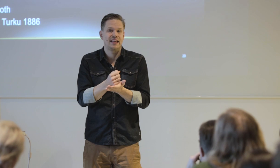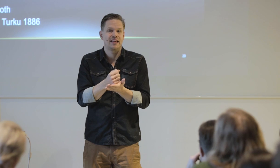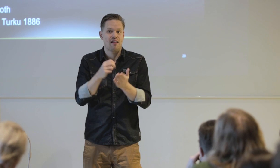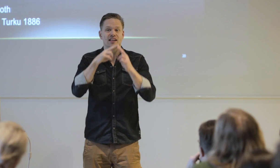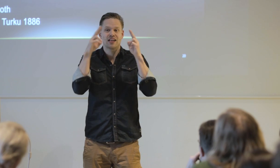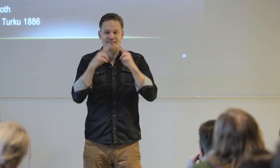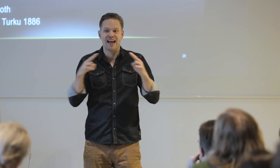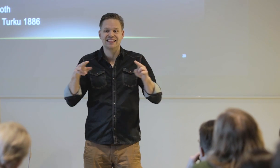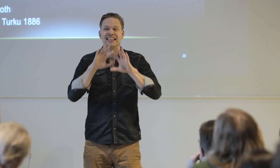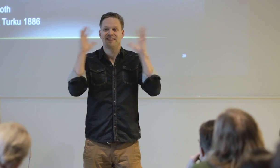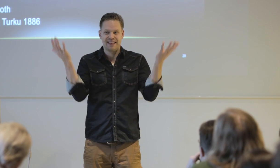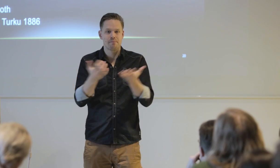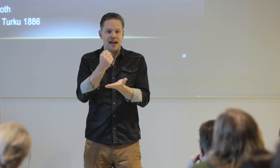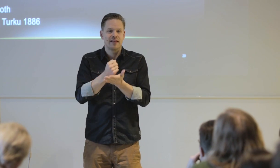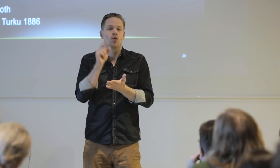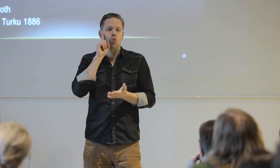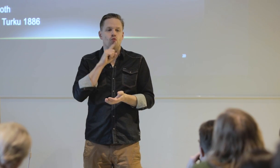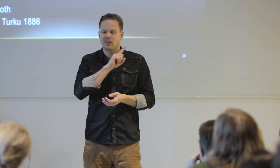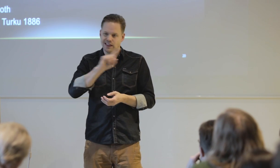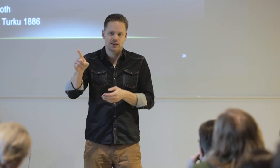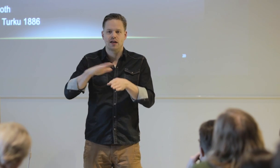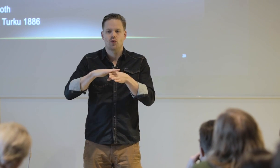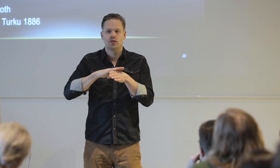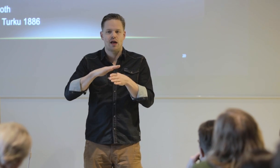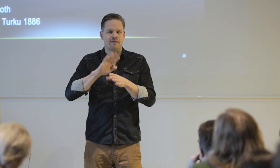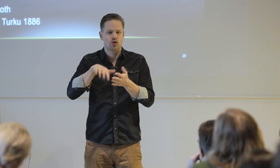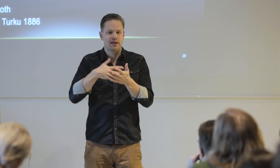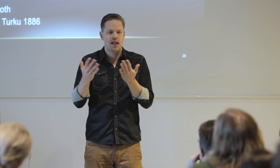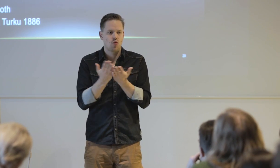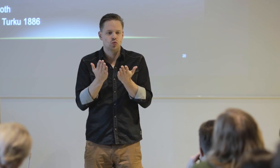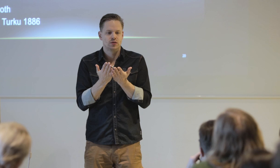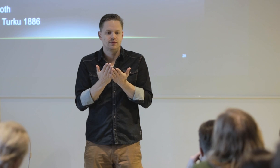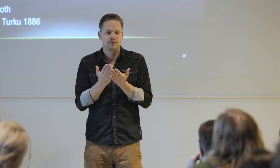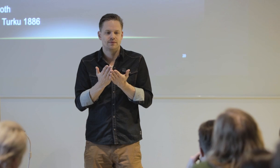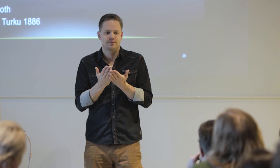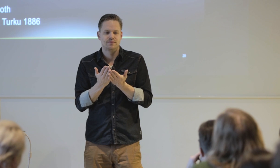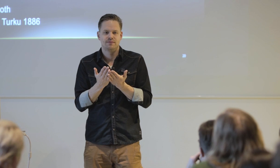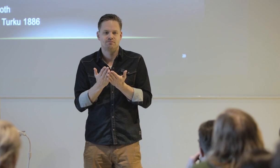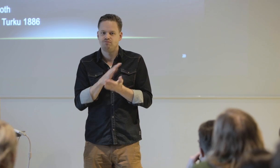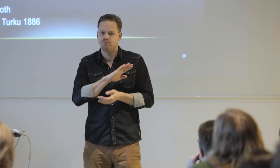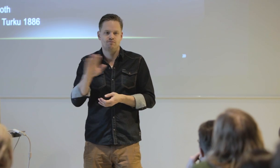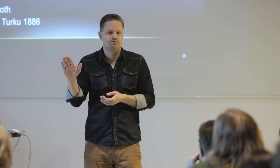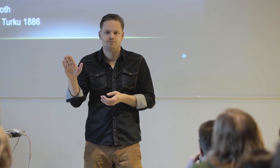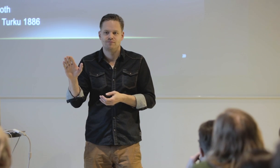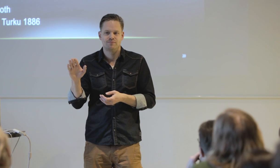they just decided there, they made an international decision that deaf people were not allowed to use sign language at